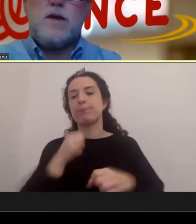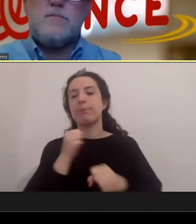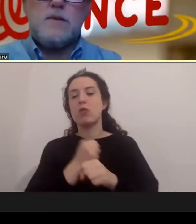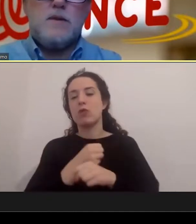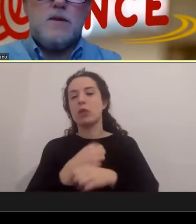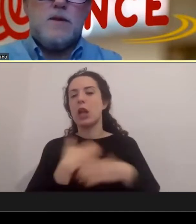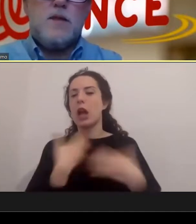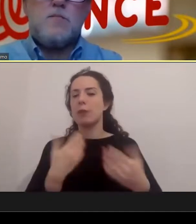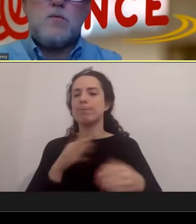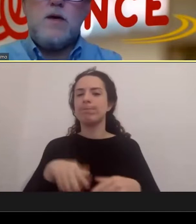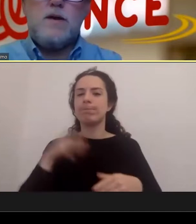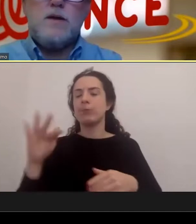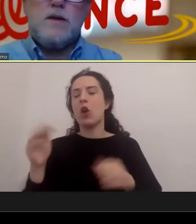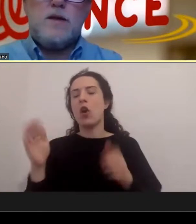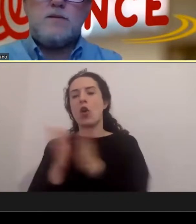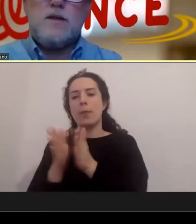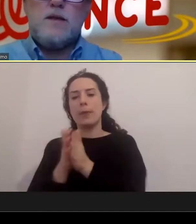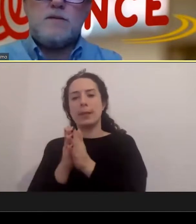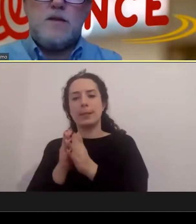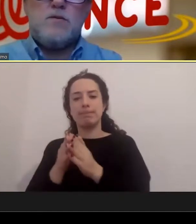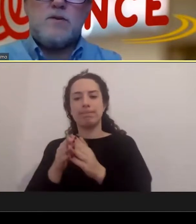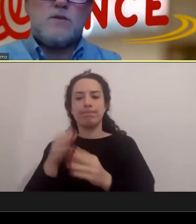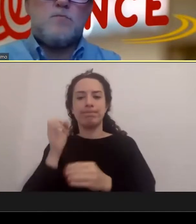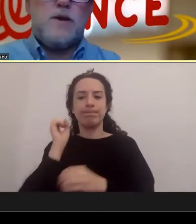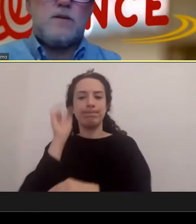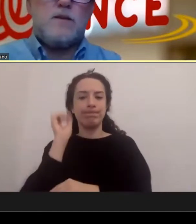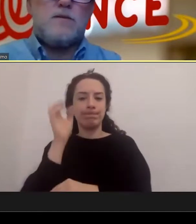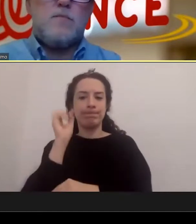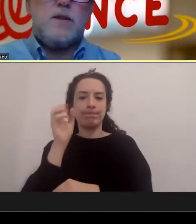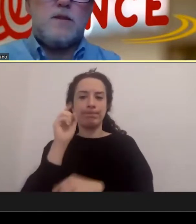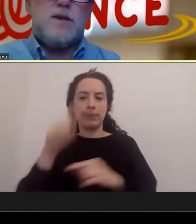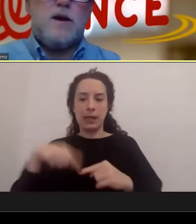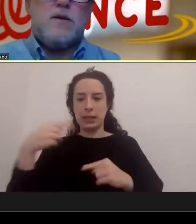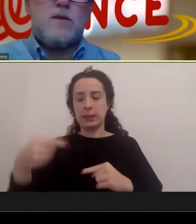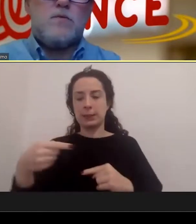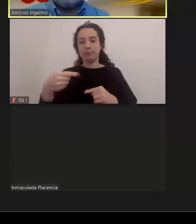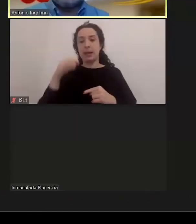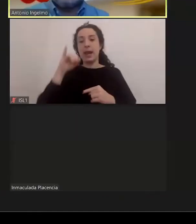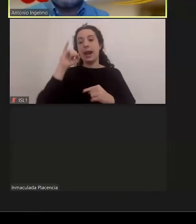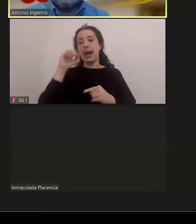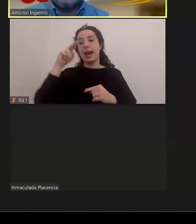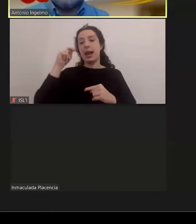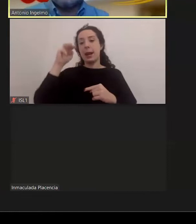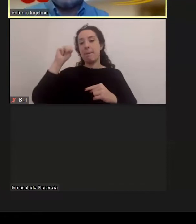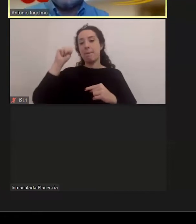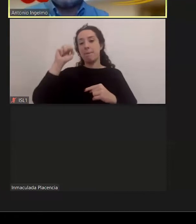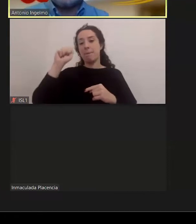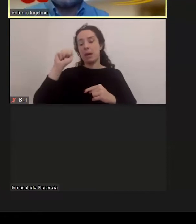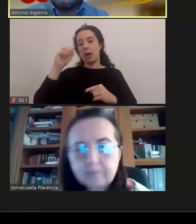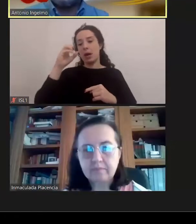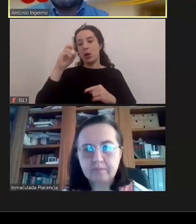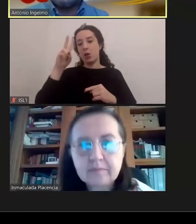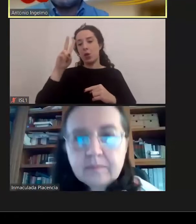Placencia. Inmaculada is Senior Expert in Disability and Inclusion Unit of the